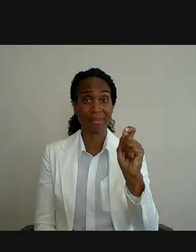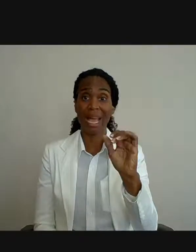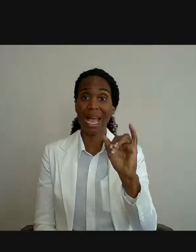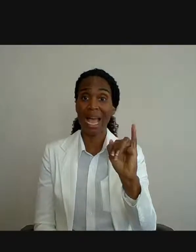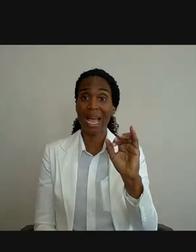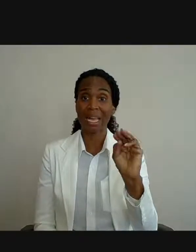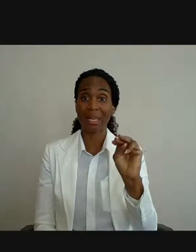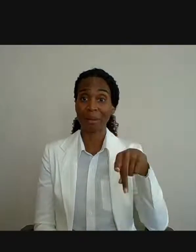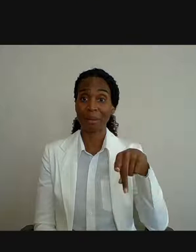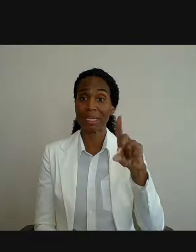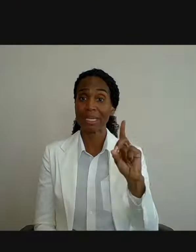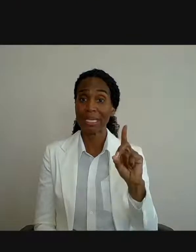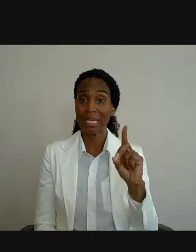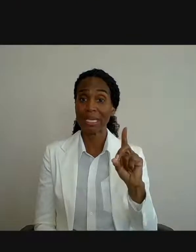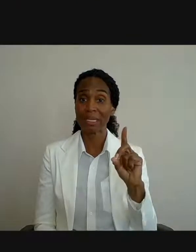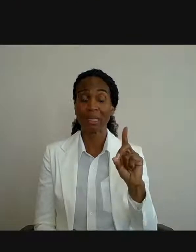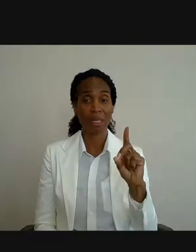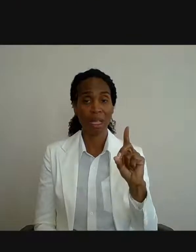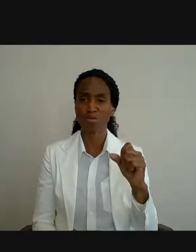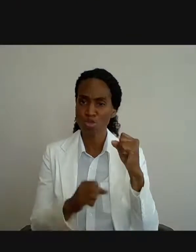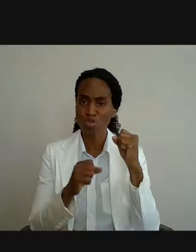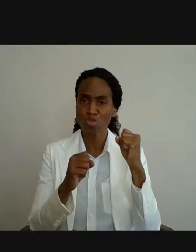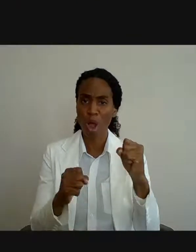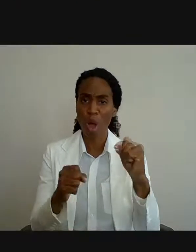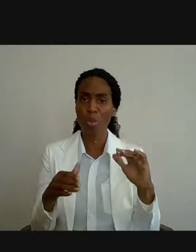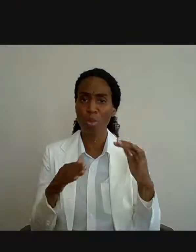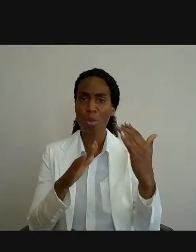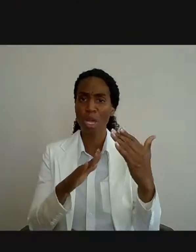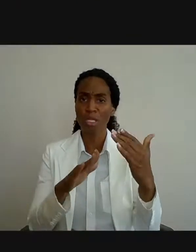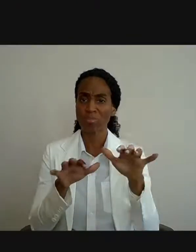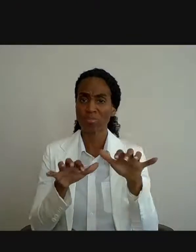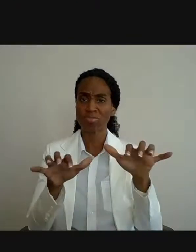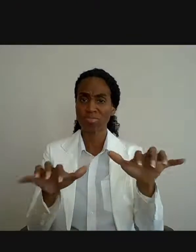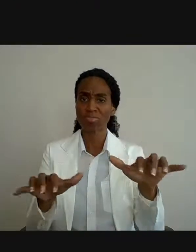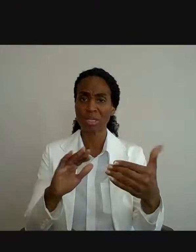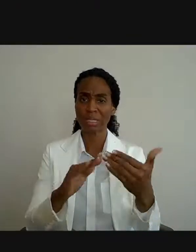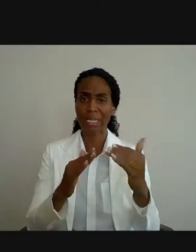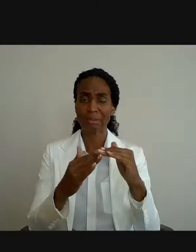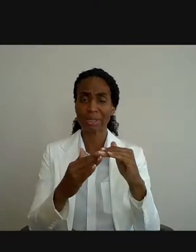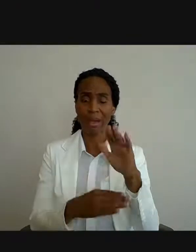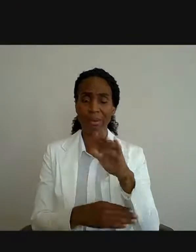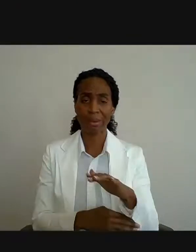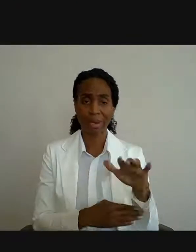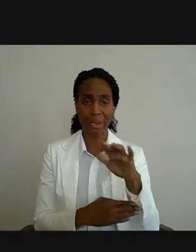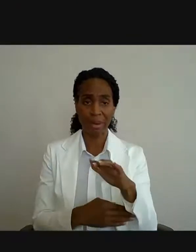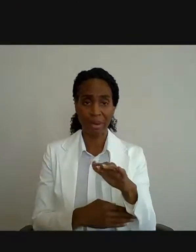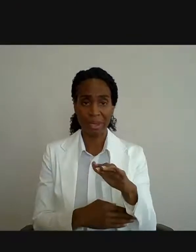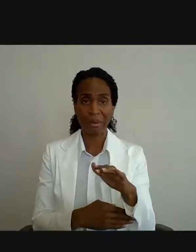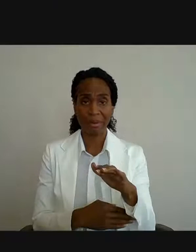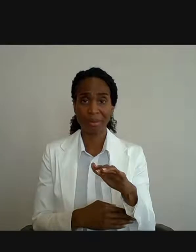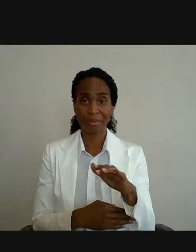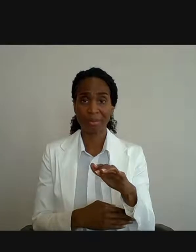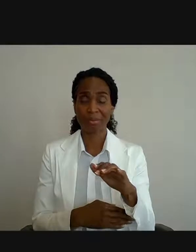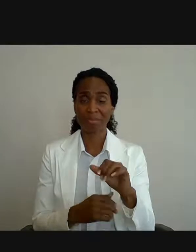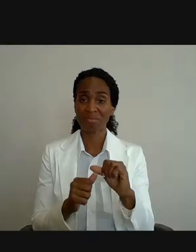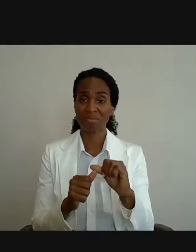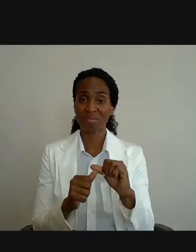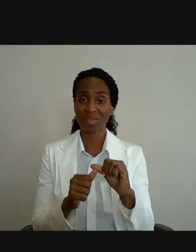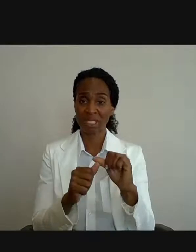IMPD does have a robust presence in the downtown area. And it will certainly